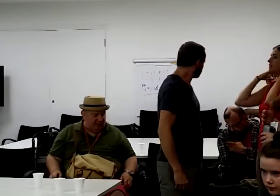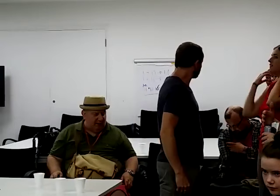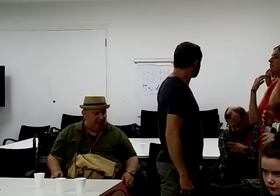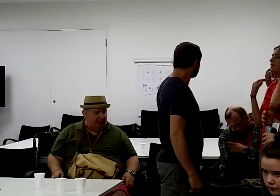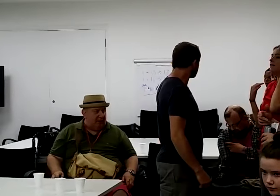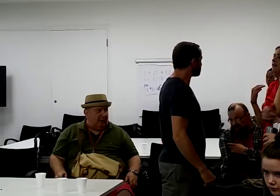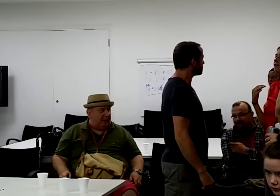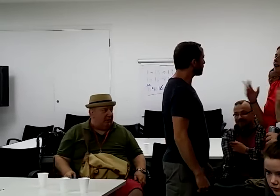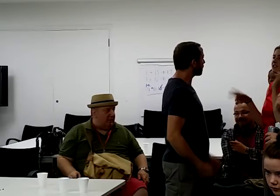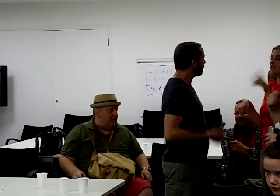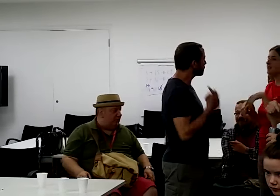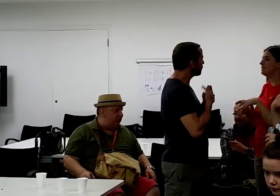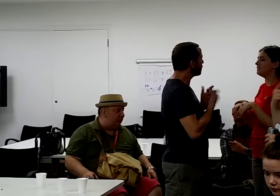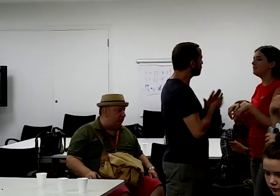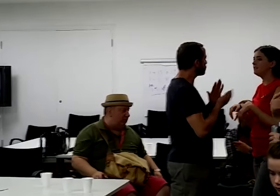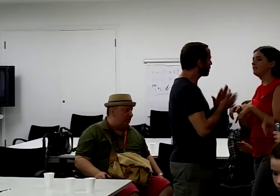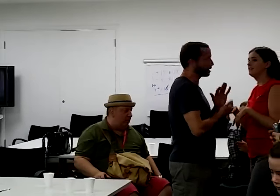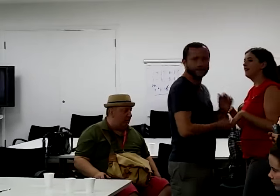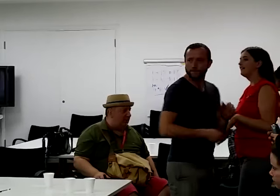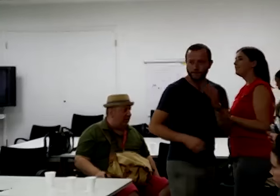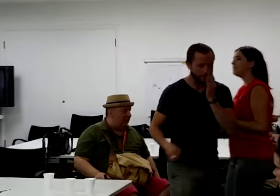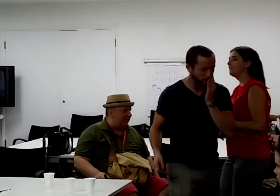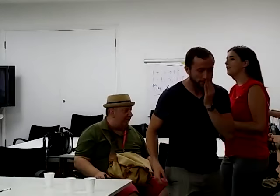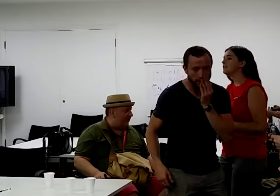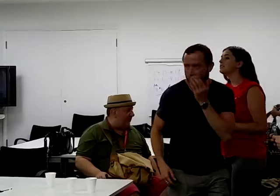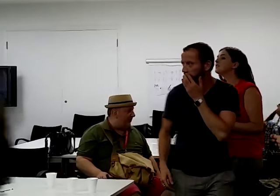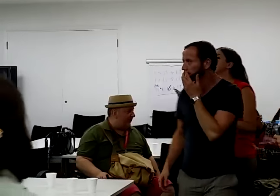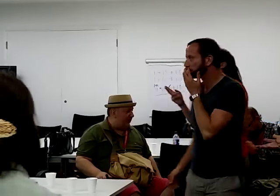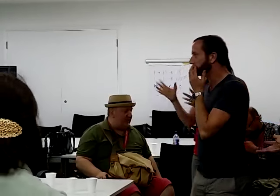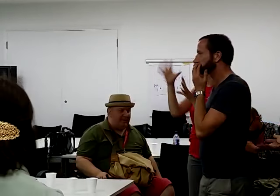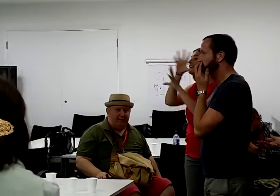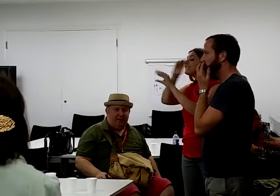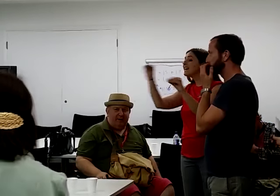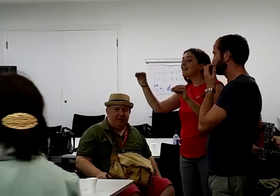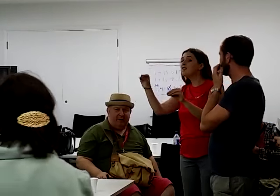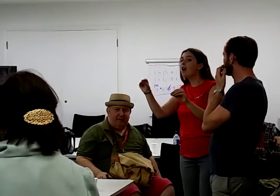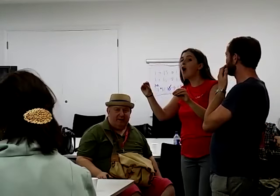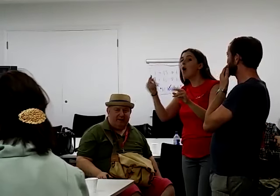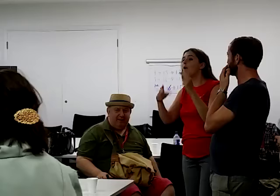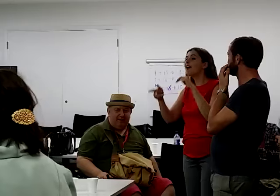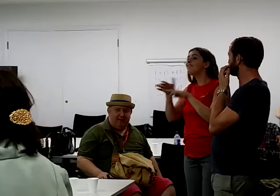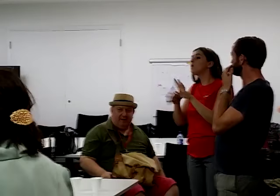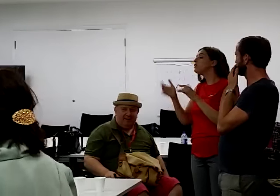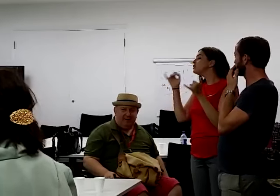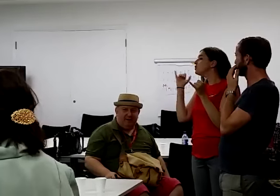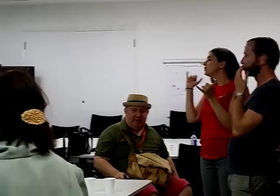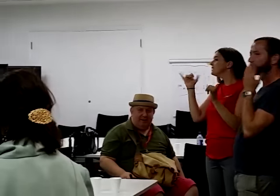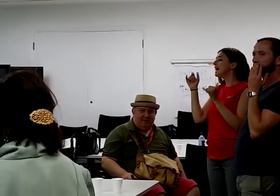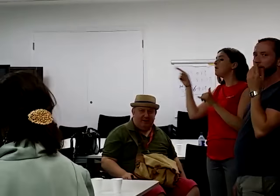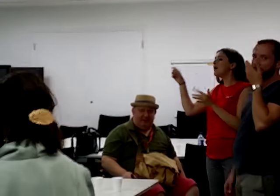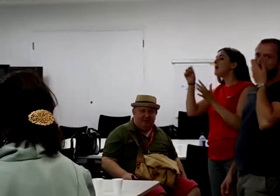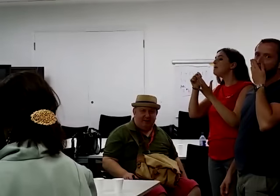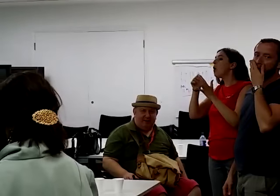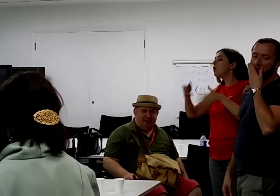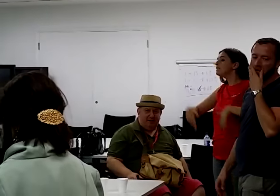Unfortunately, there were two meetings. One is Deepak, then I was actually by Occupy, and I couldn't go to the Occupy one.